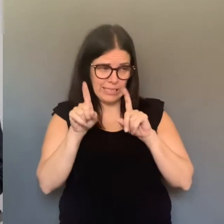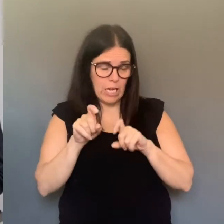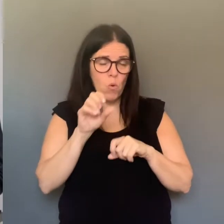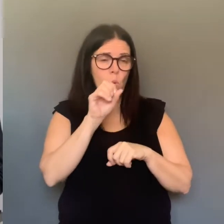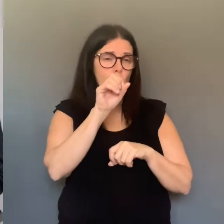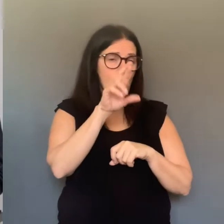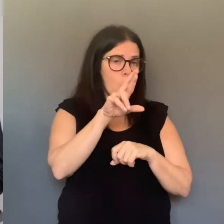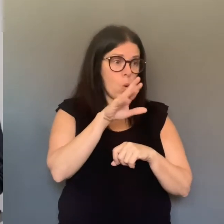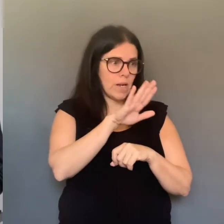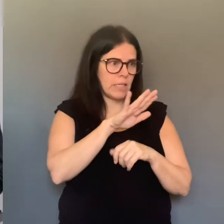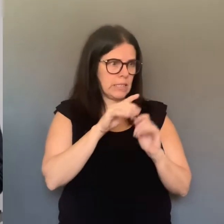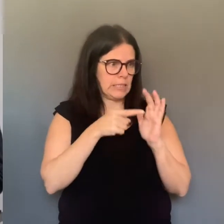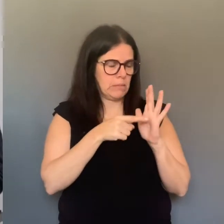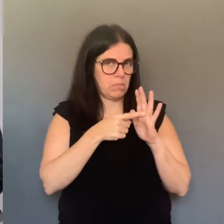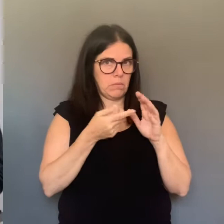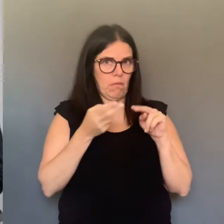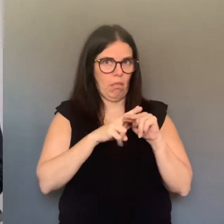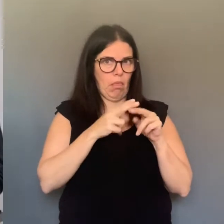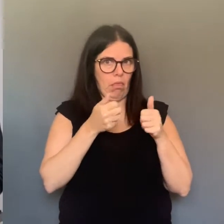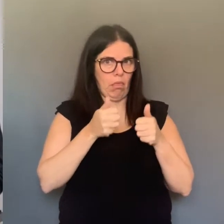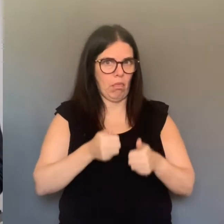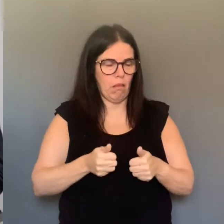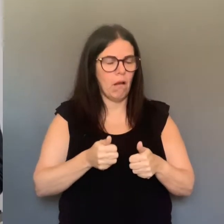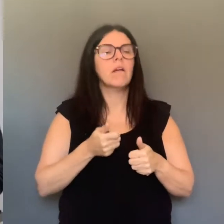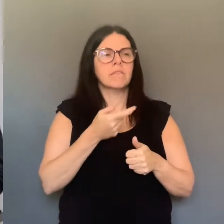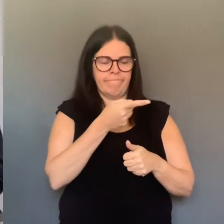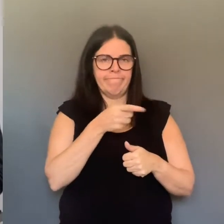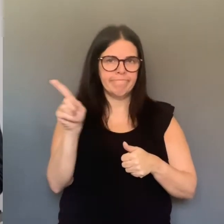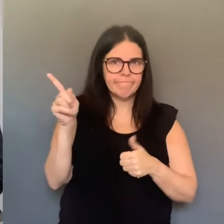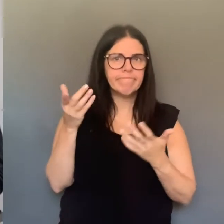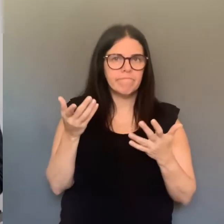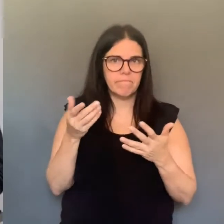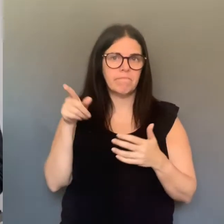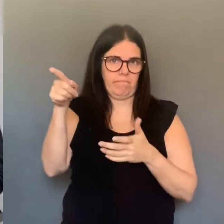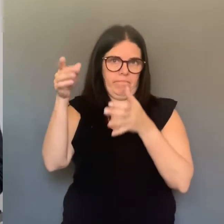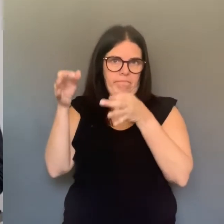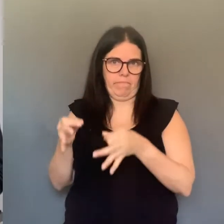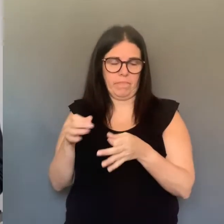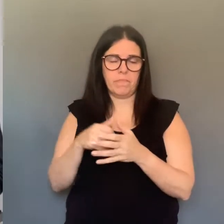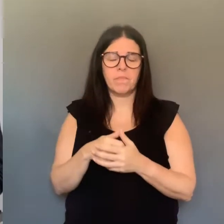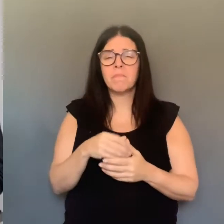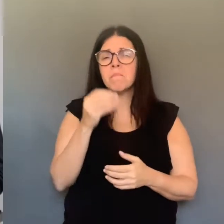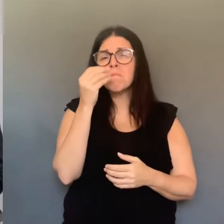of the individuals with mild symptoms will not require any treatment and will recover on their own.